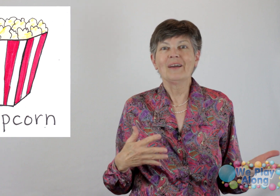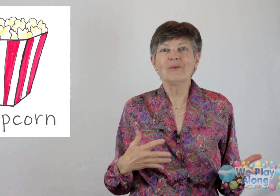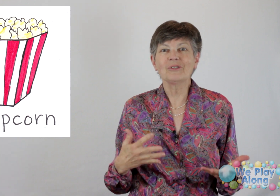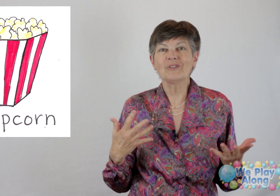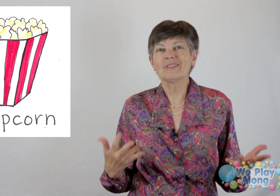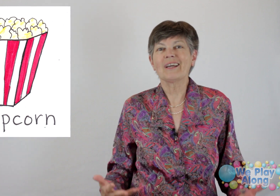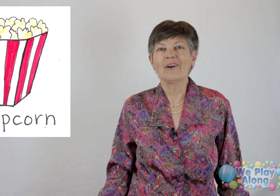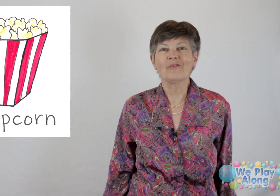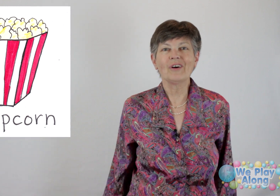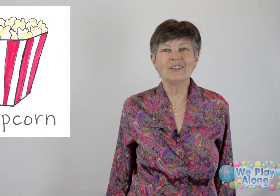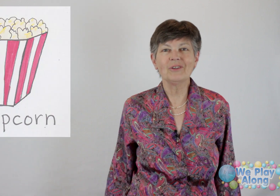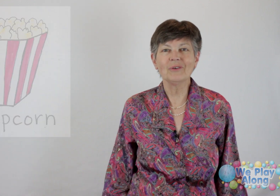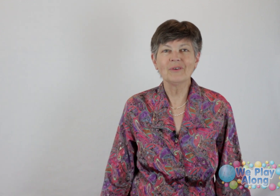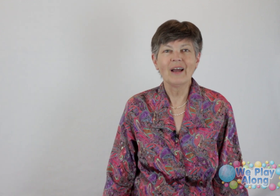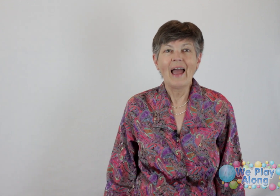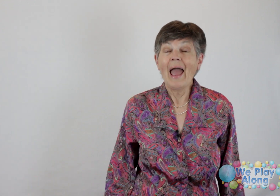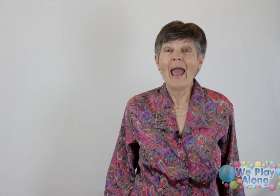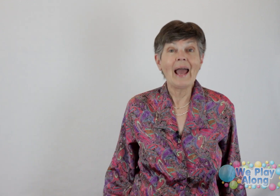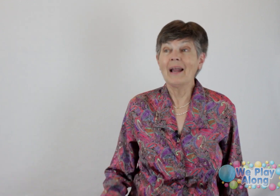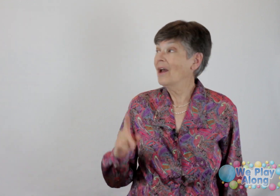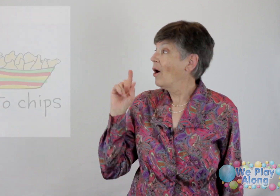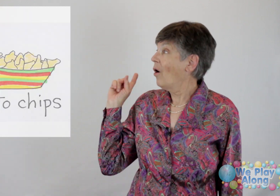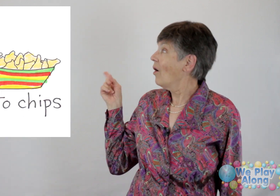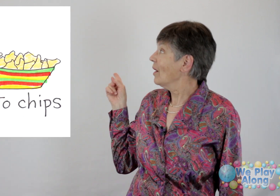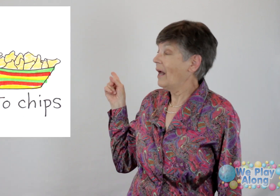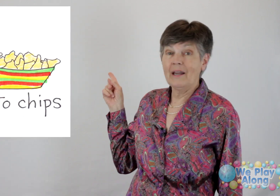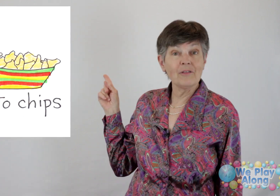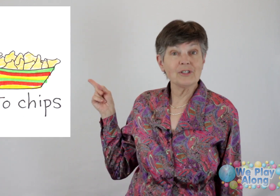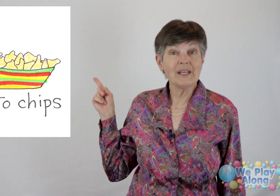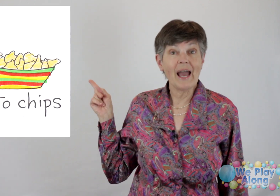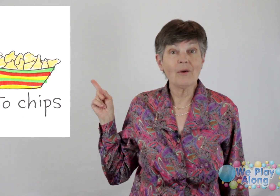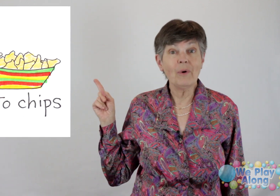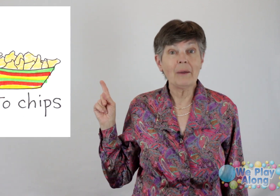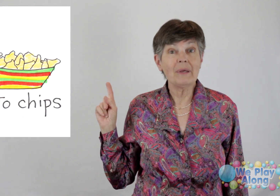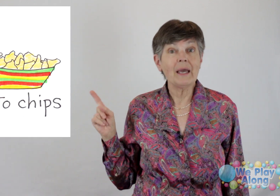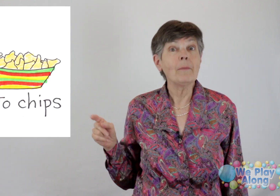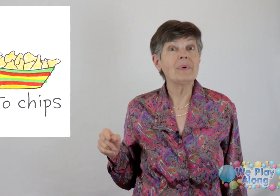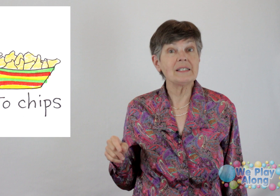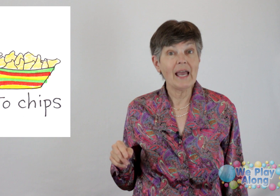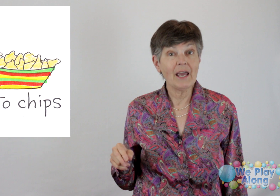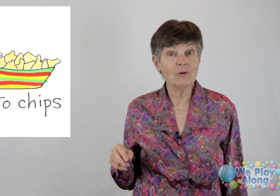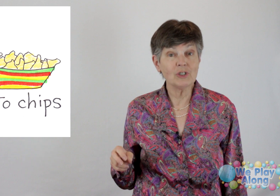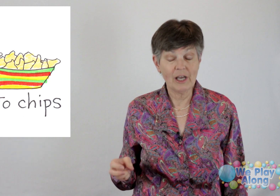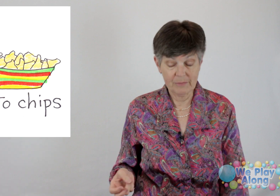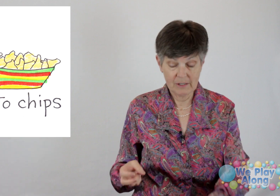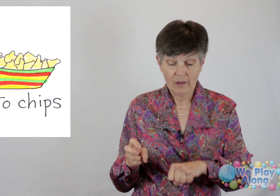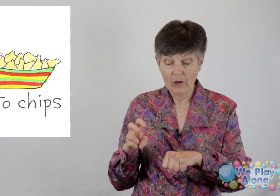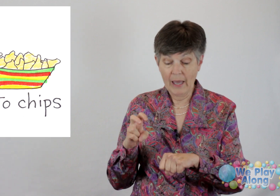It was just kind of fun to do. And another snack might be potato chips. Okay,